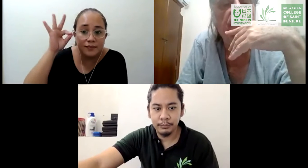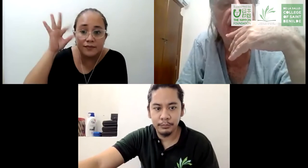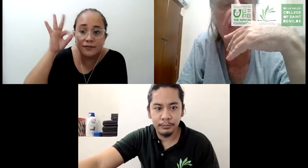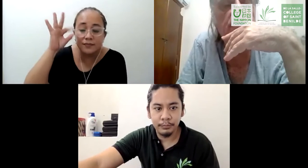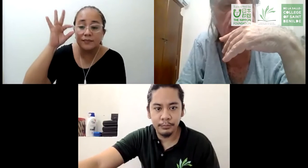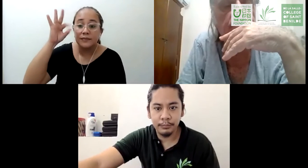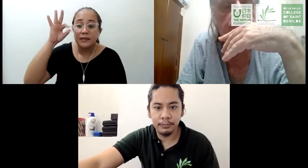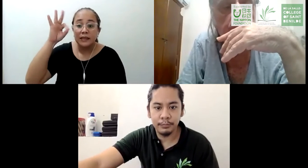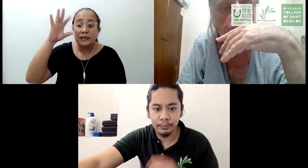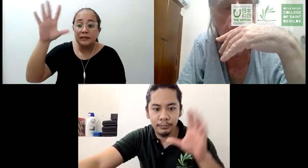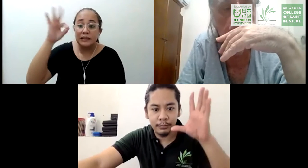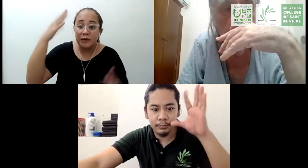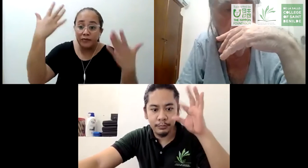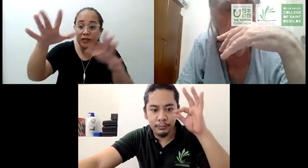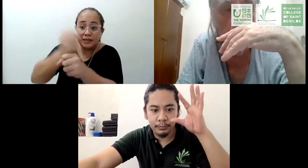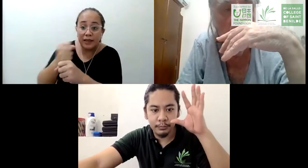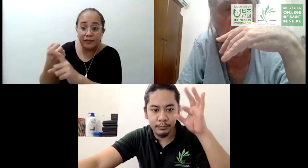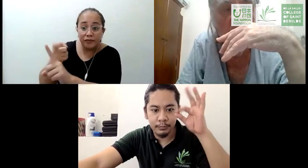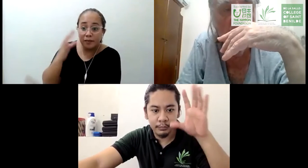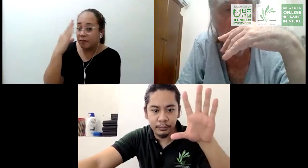lesson from Nat also?